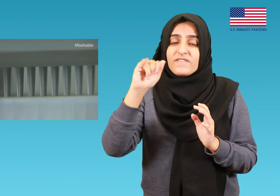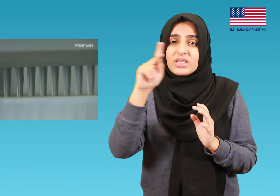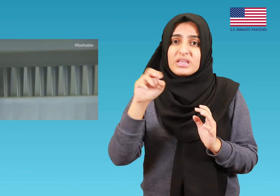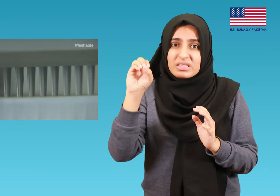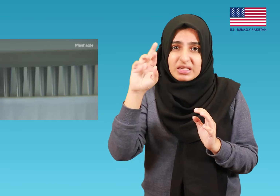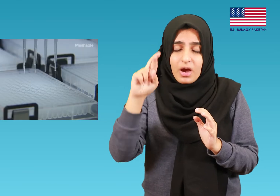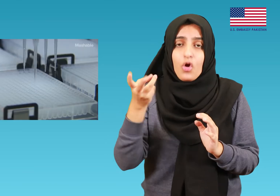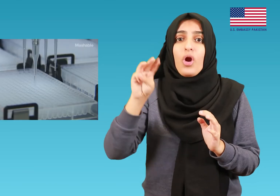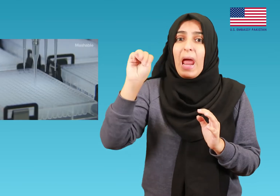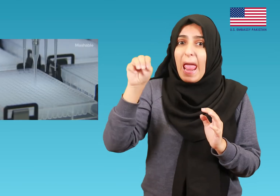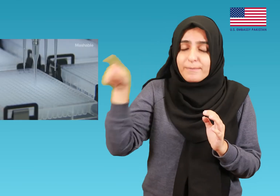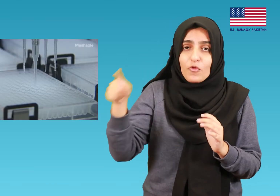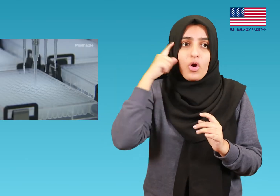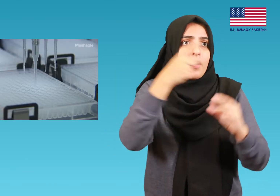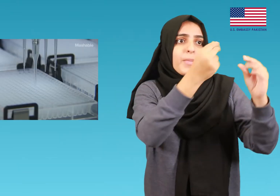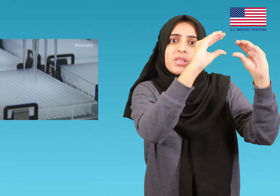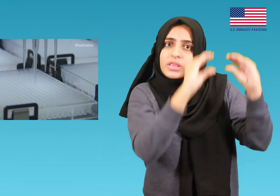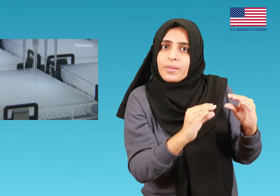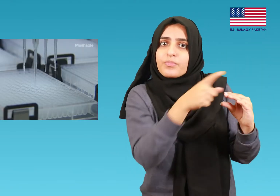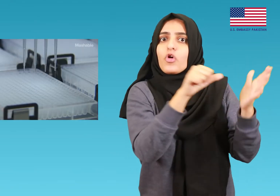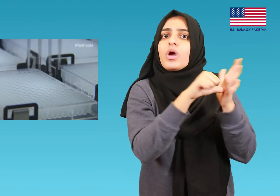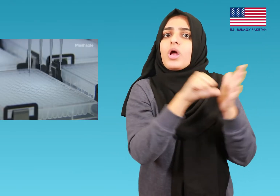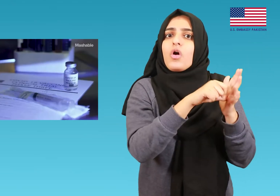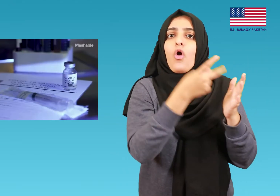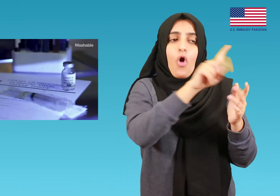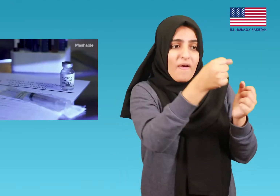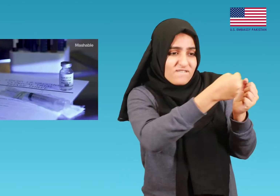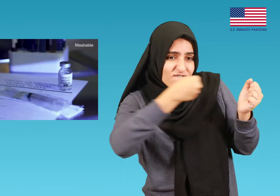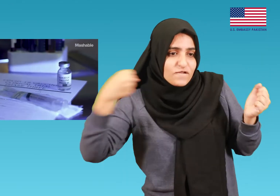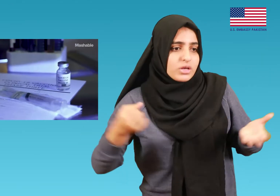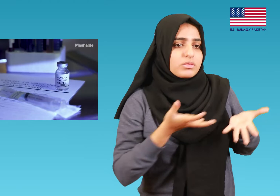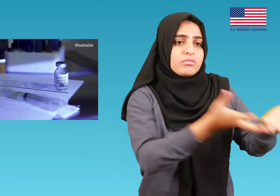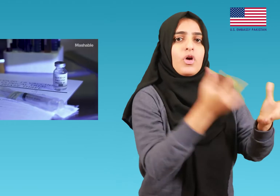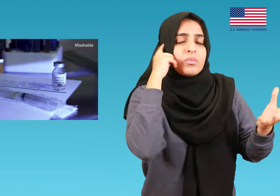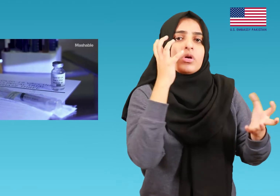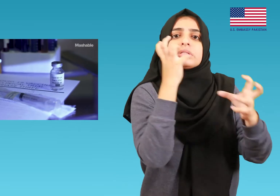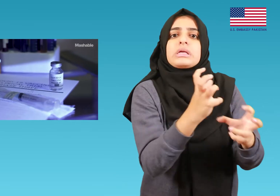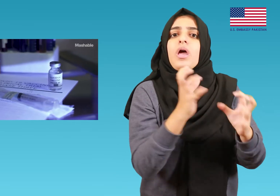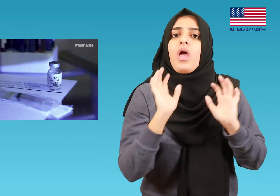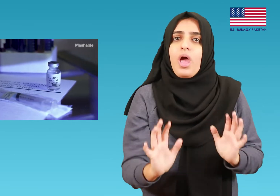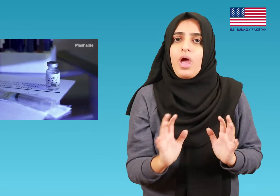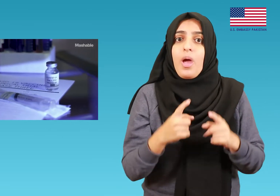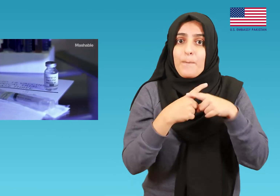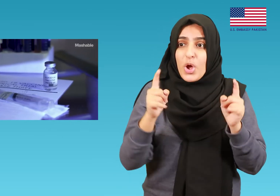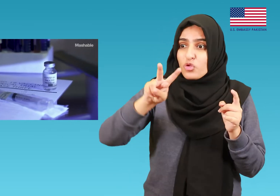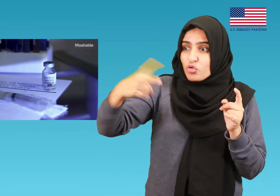and Moderna's and can be stored in a normal refrigerator, while the other two need to be kept in